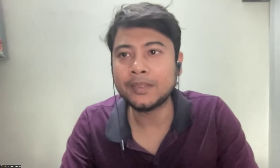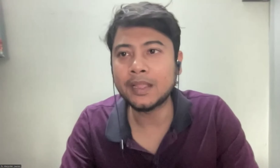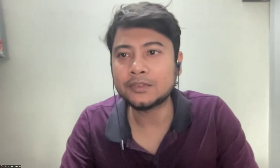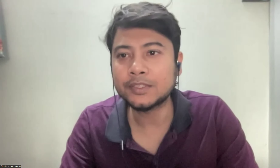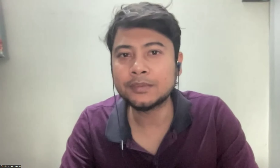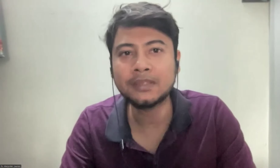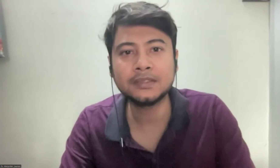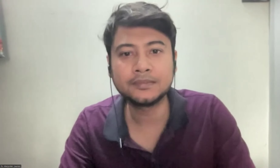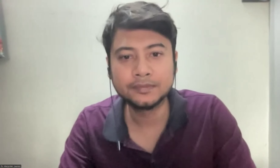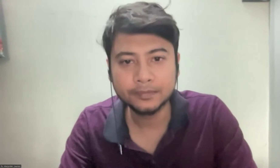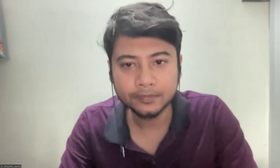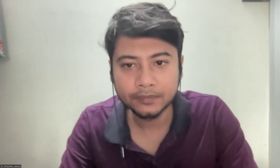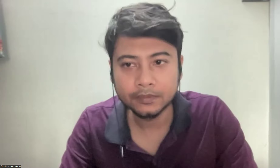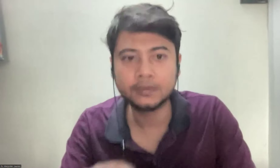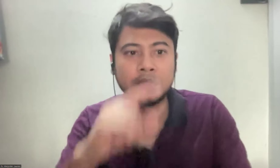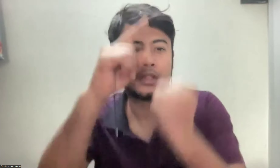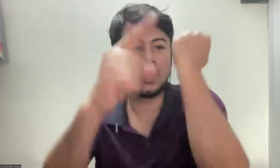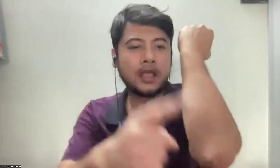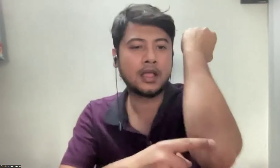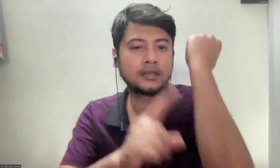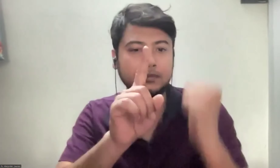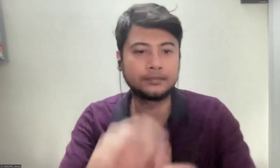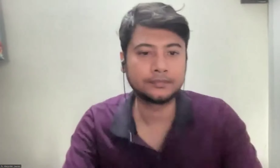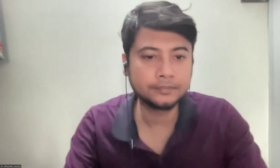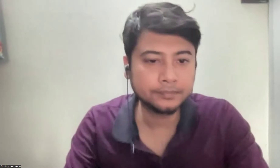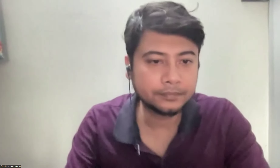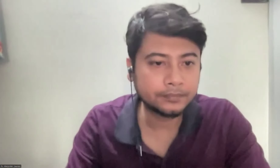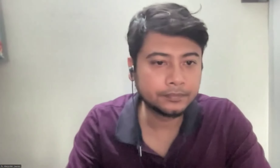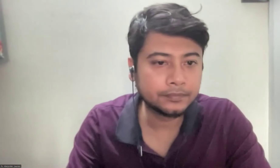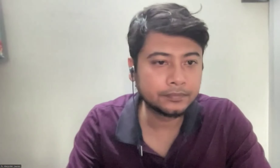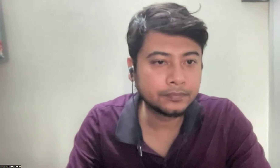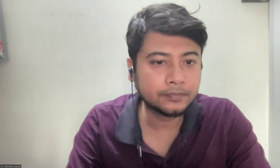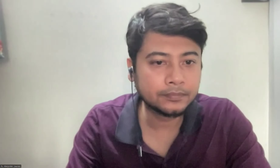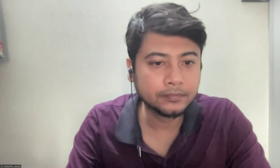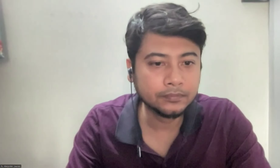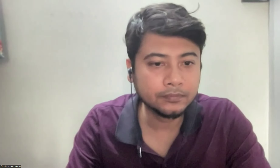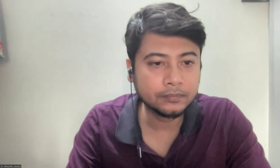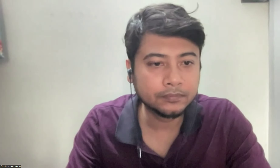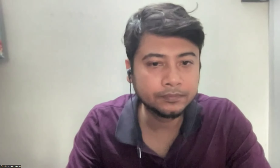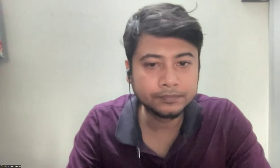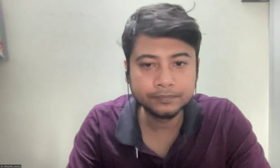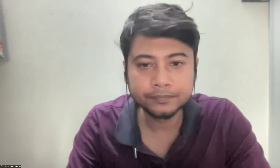That would be the last question, Mataji. Yes. We can tell others, we can have to join next time.